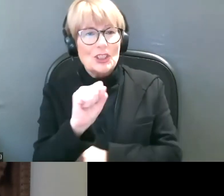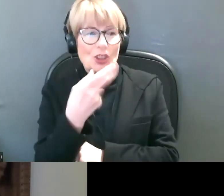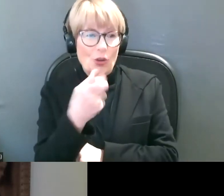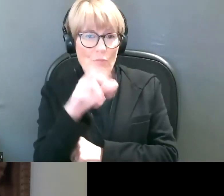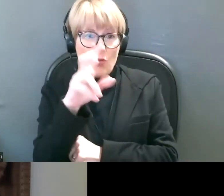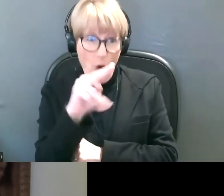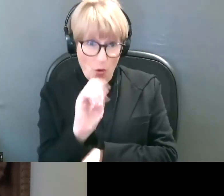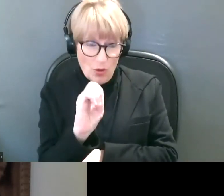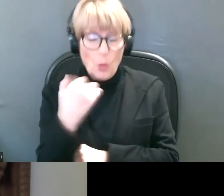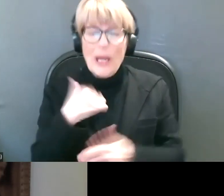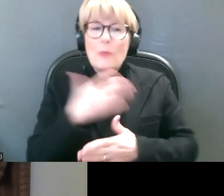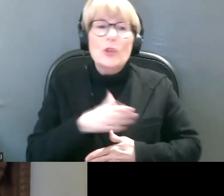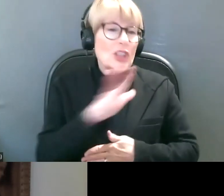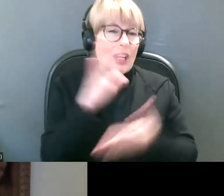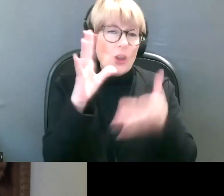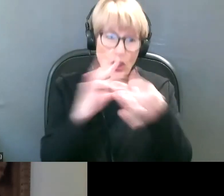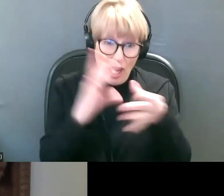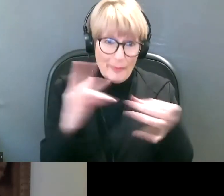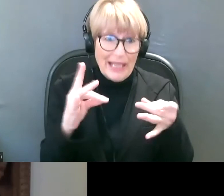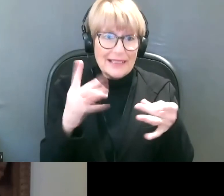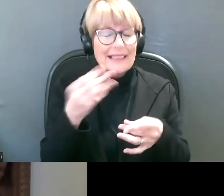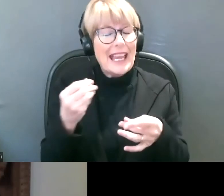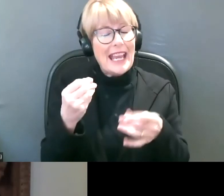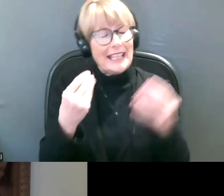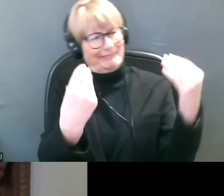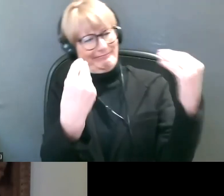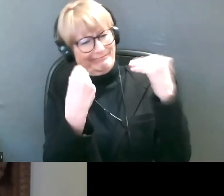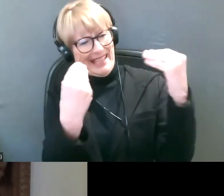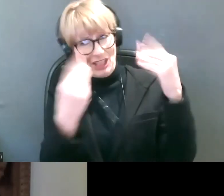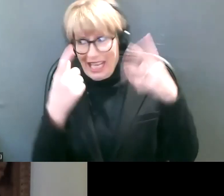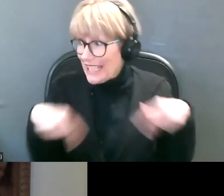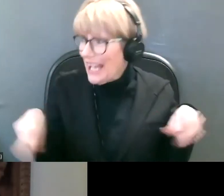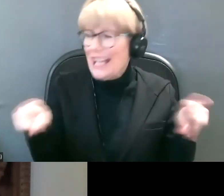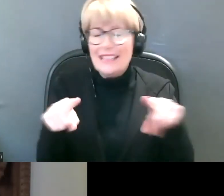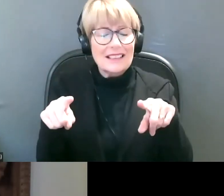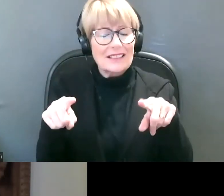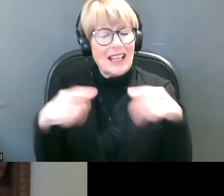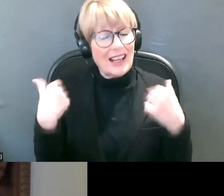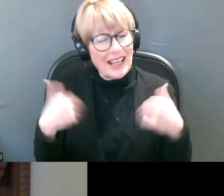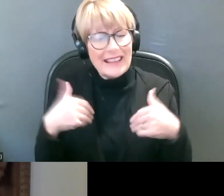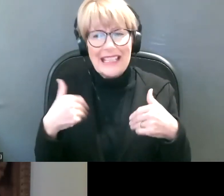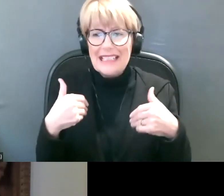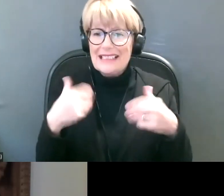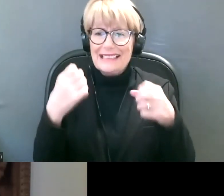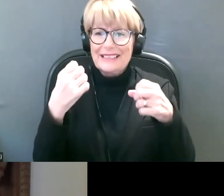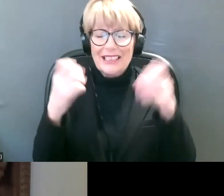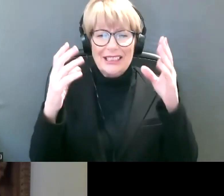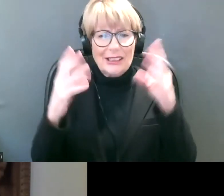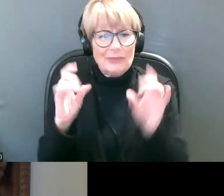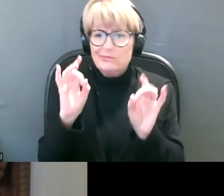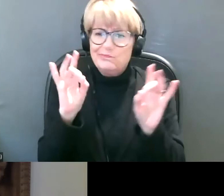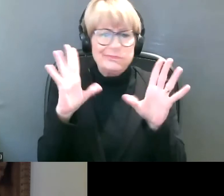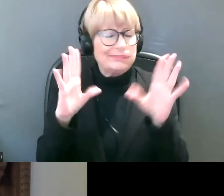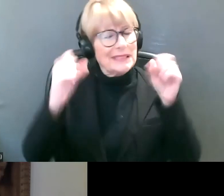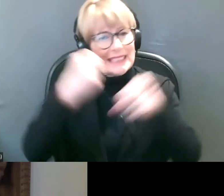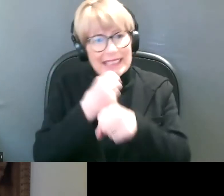your comments and educating us on these really troubling statistics. And we look forward